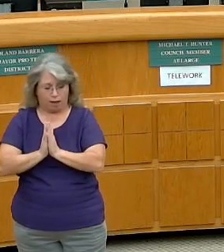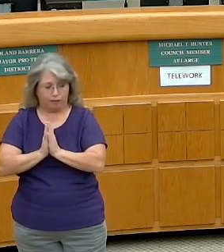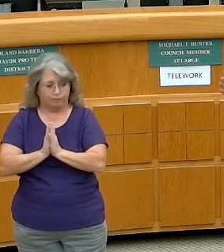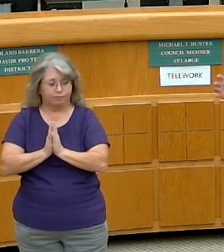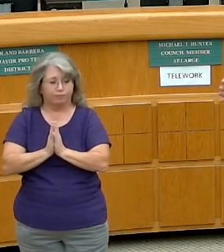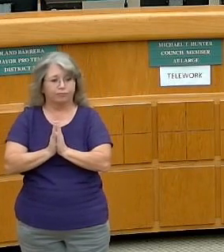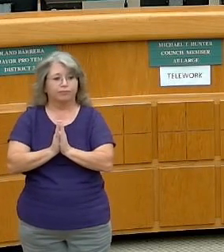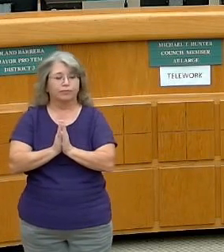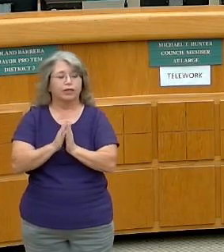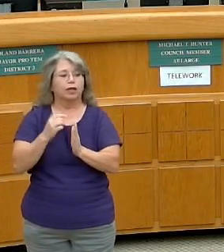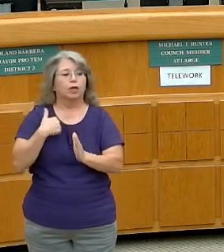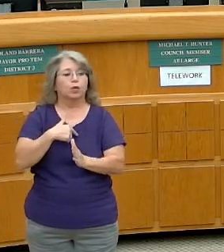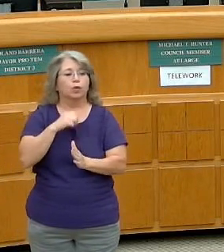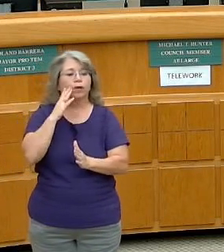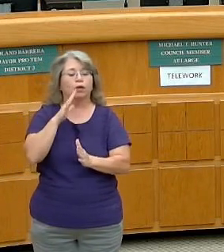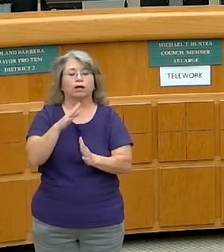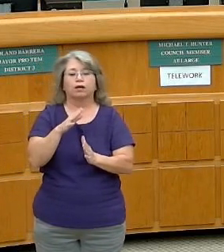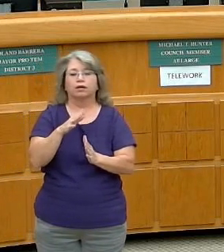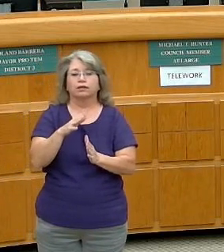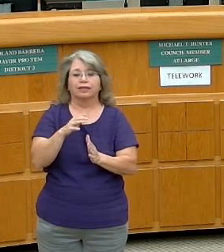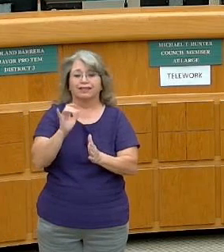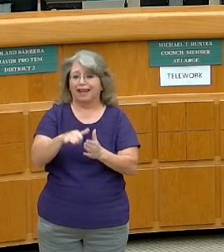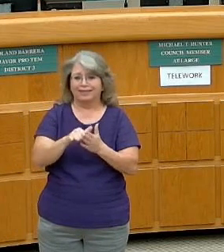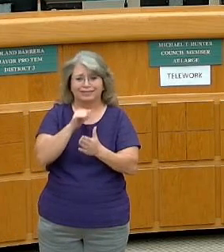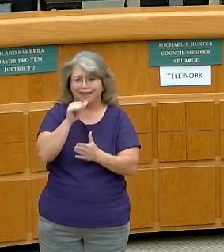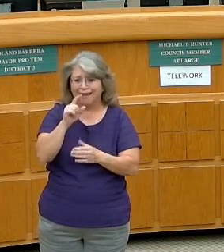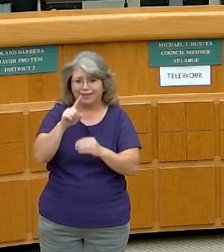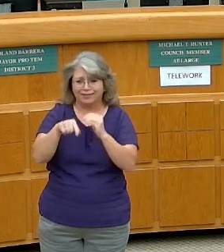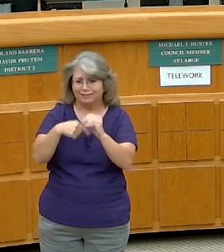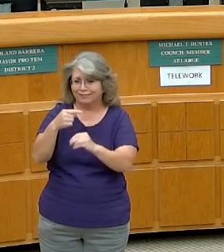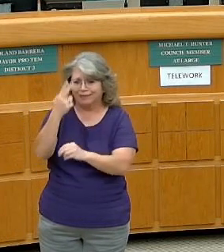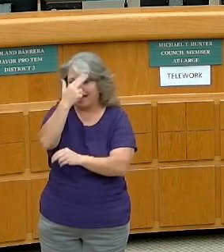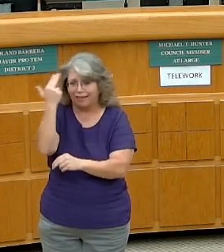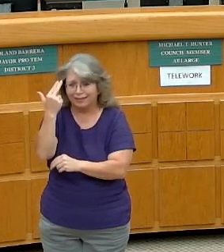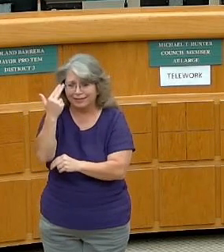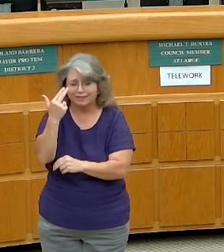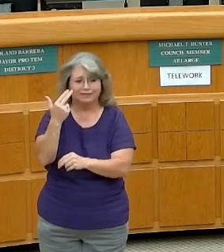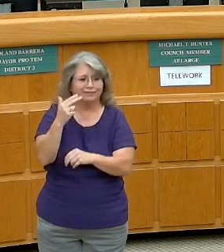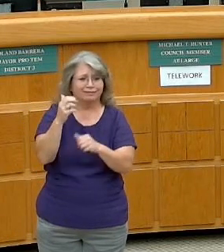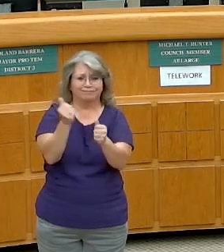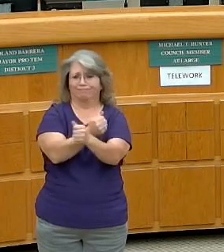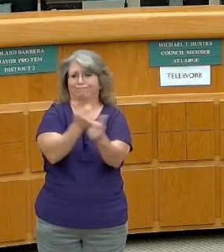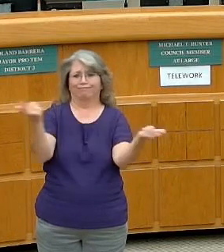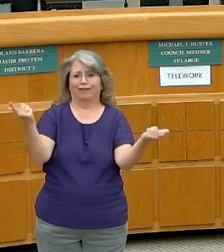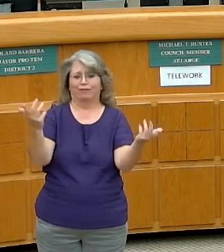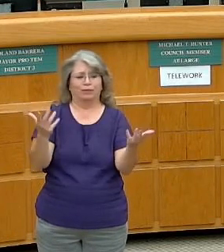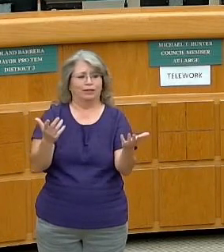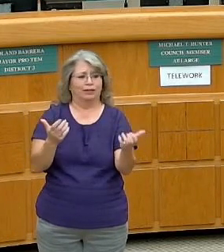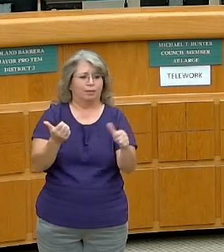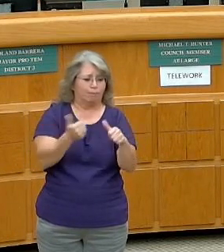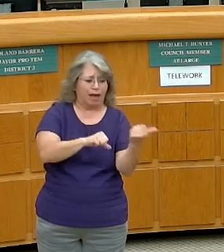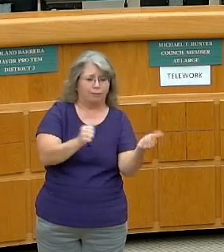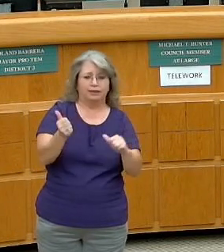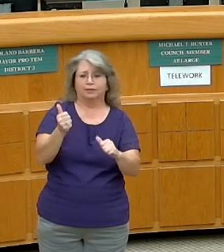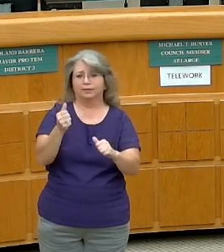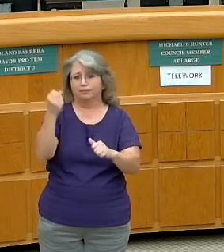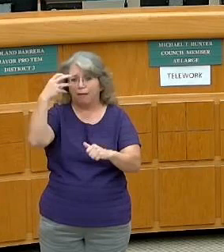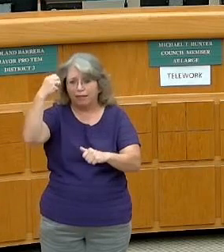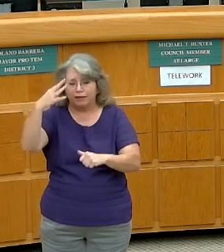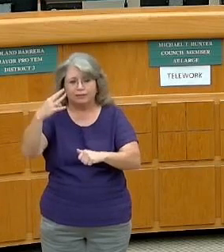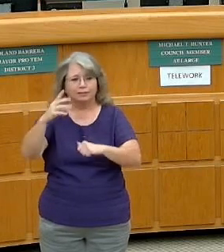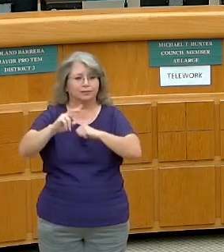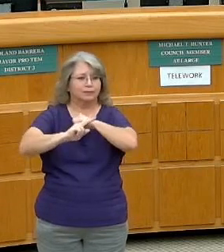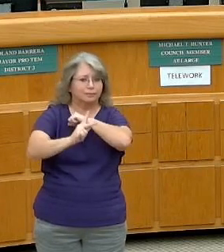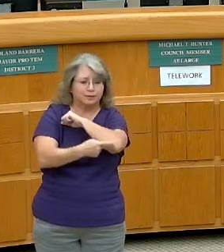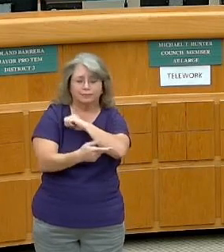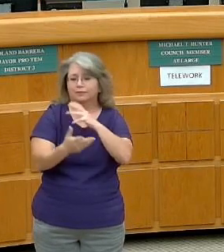we're going to expand that not just for the Catholics, but for everyone, Baptists and Methodists and Episcopalians and whoever.